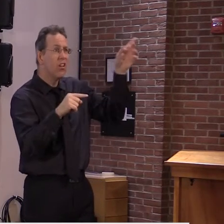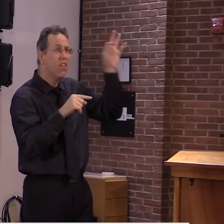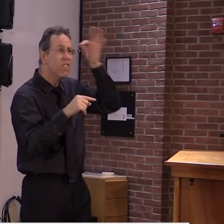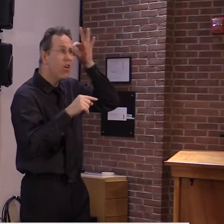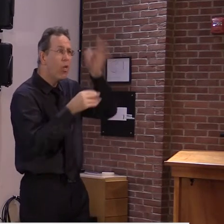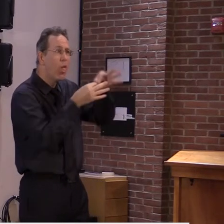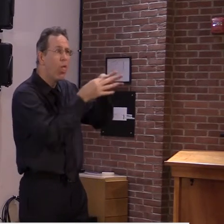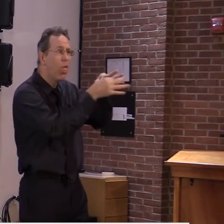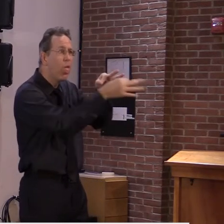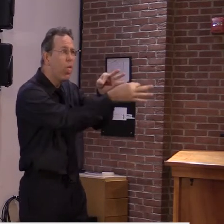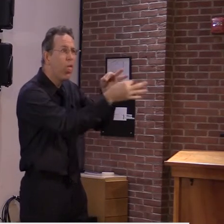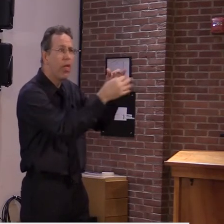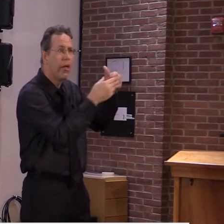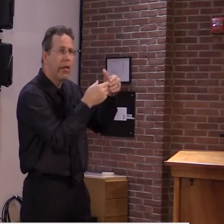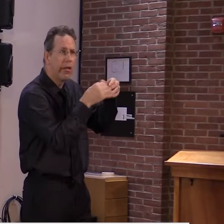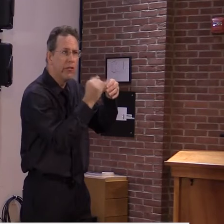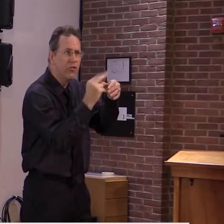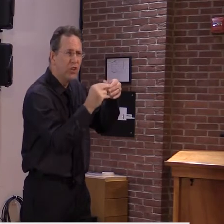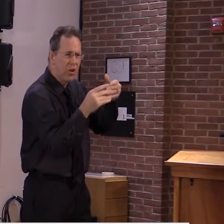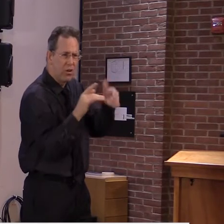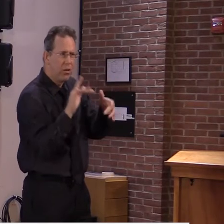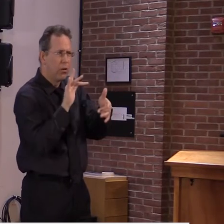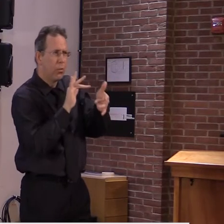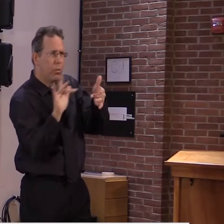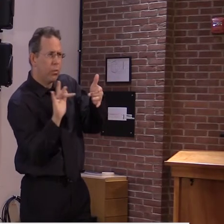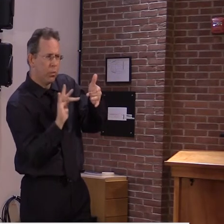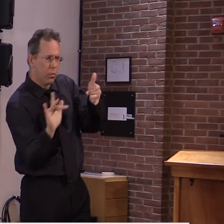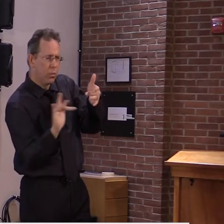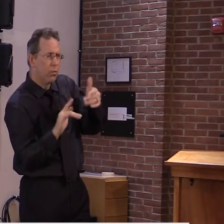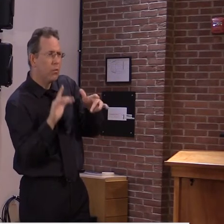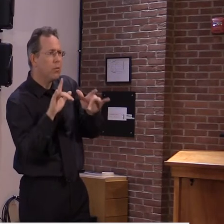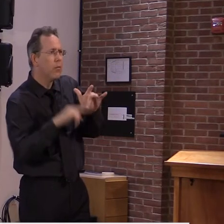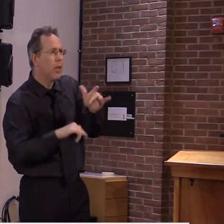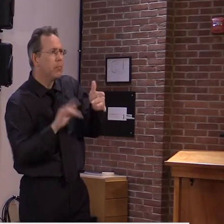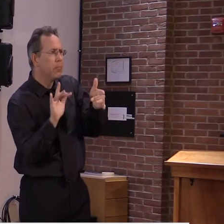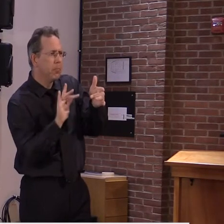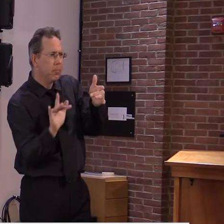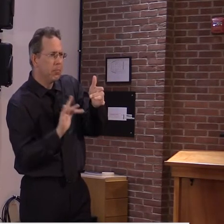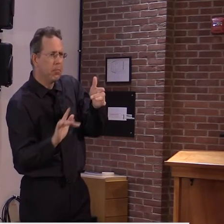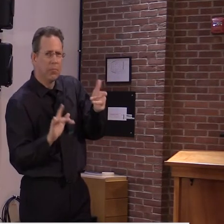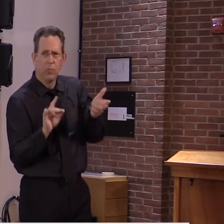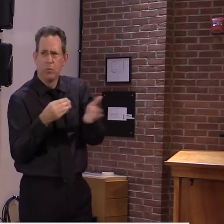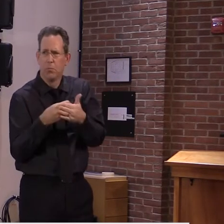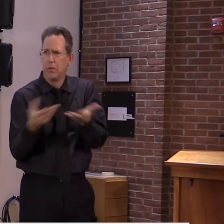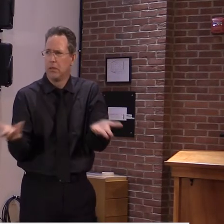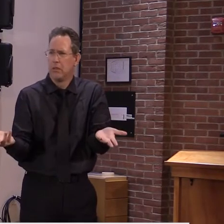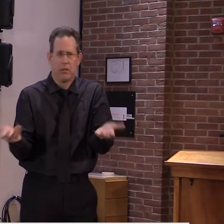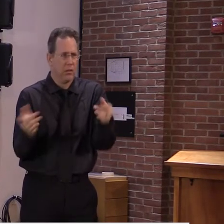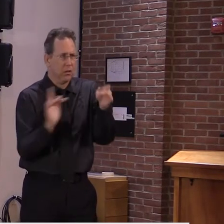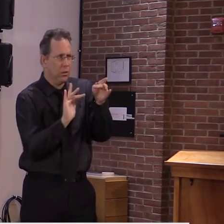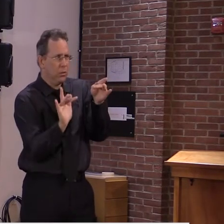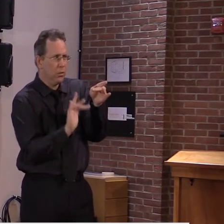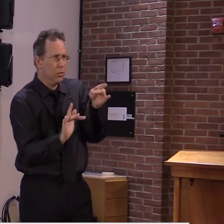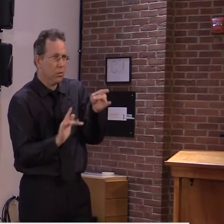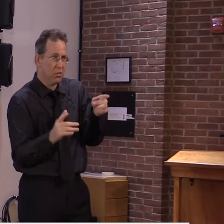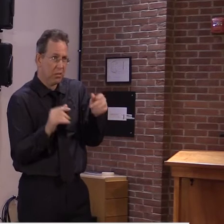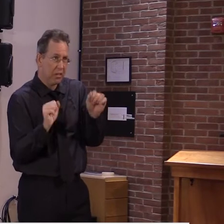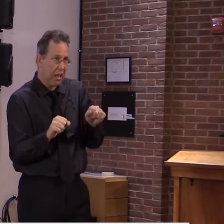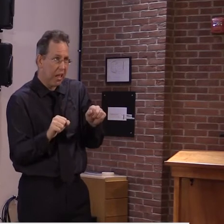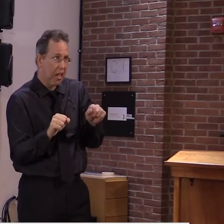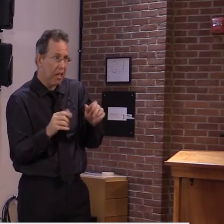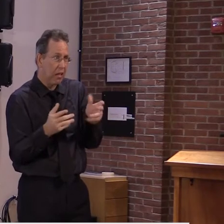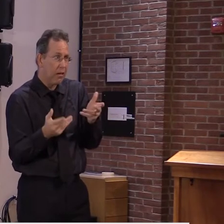the maximum number of weeks, but it would be counted going forward. So they would have to remain